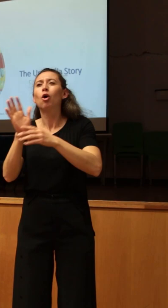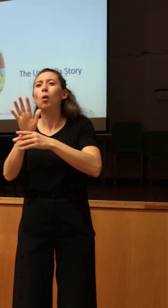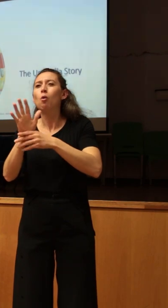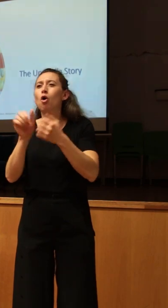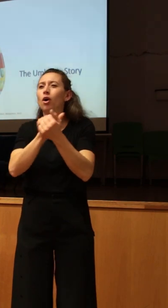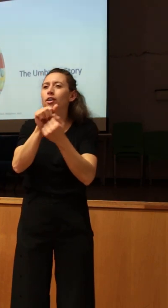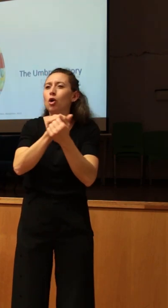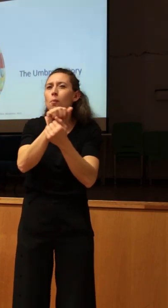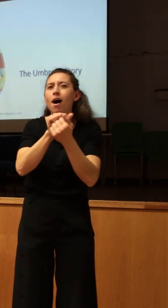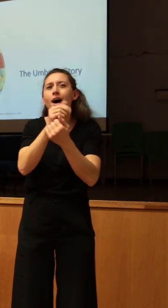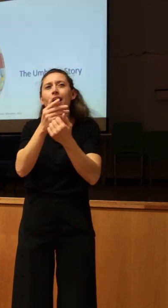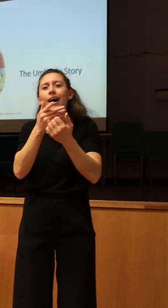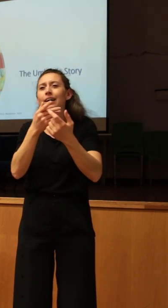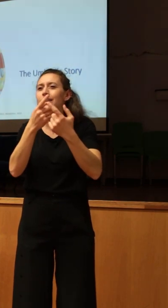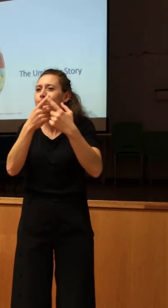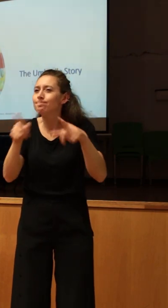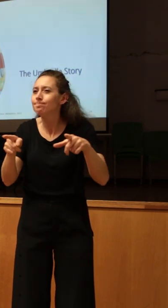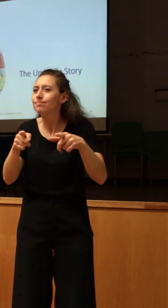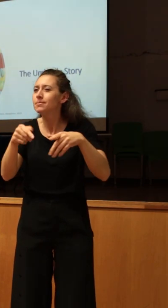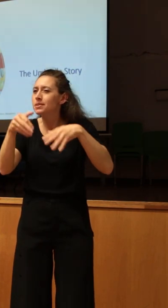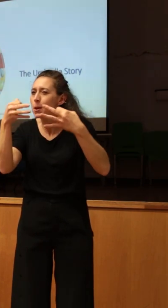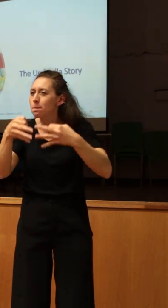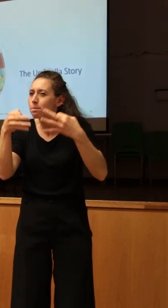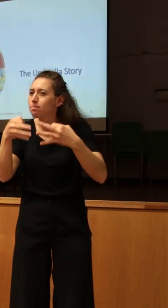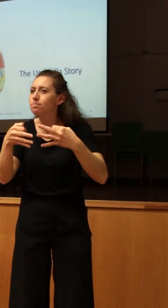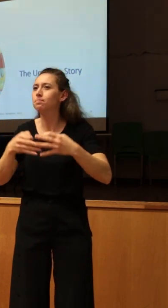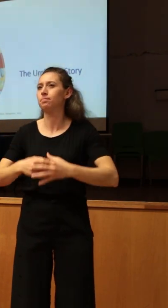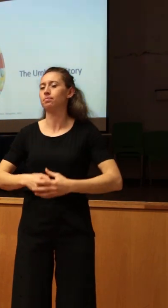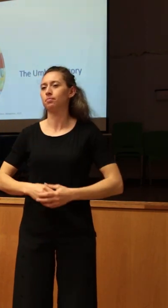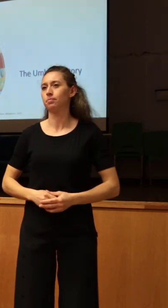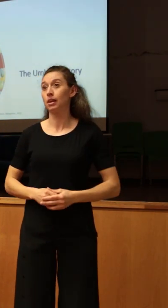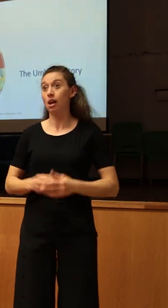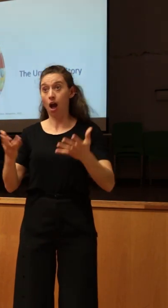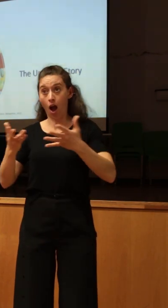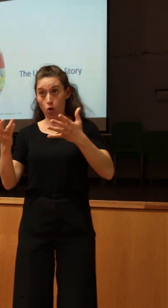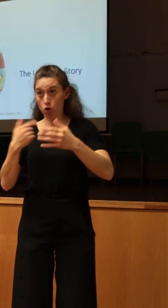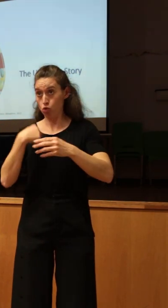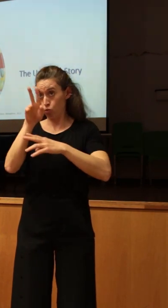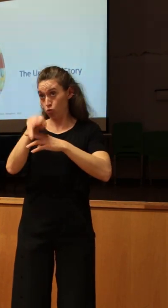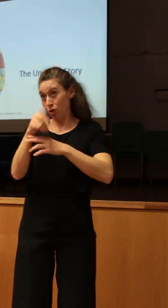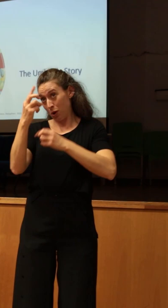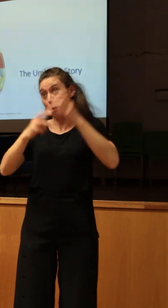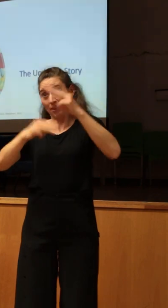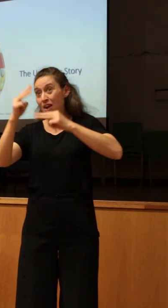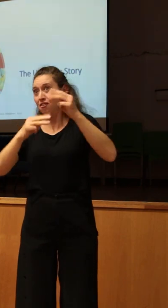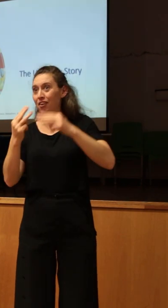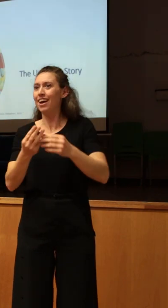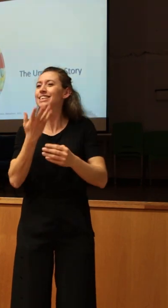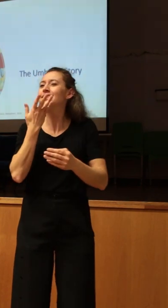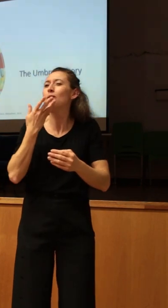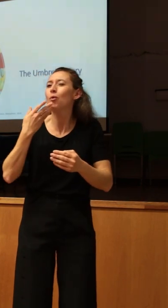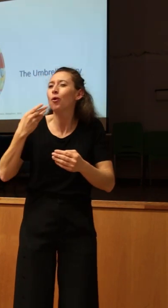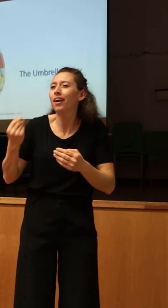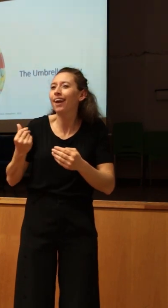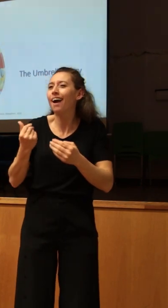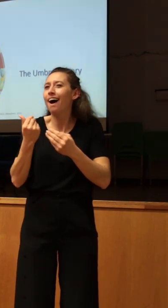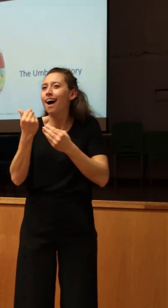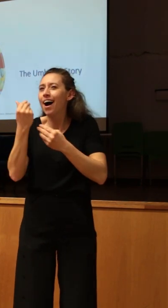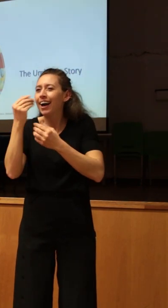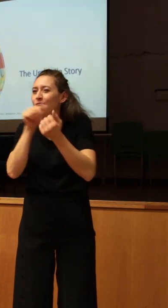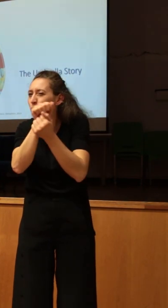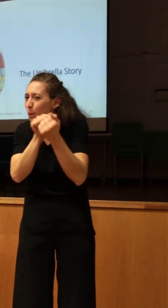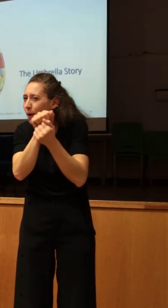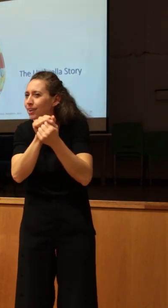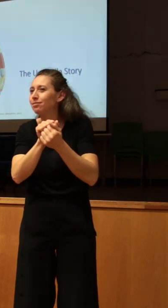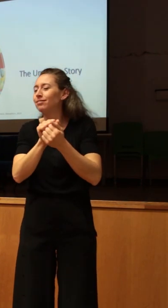idioma de una manera especial, diferente. And now I use a metaphor. Y ahora usé una metáfora. I taste language. Saborear el